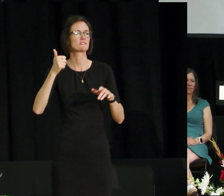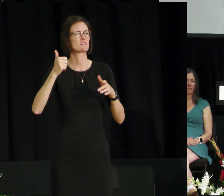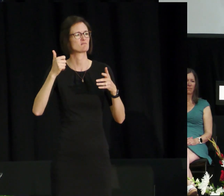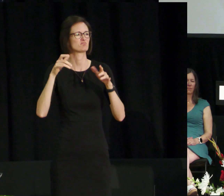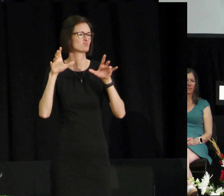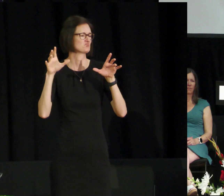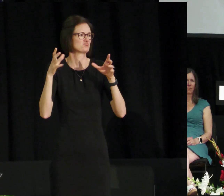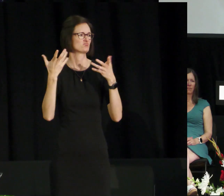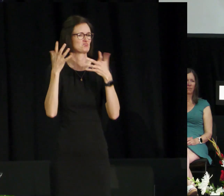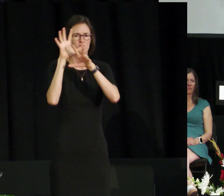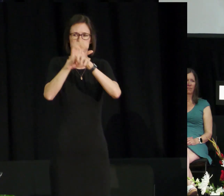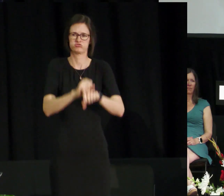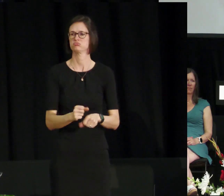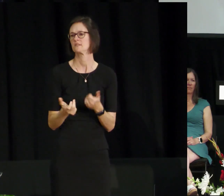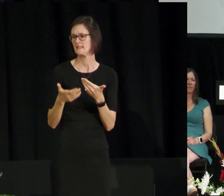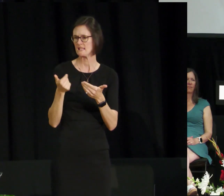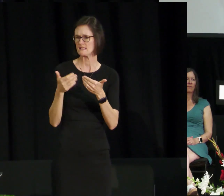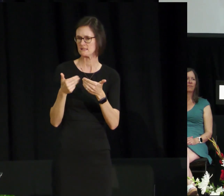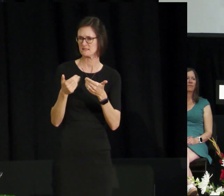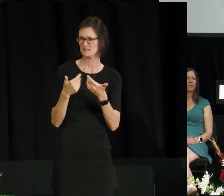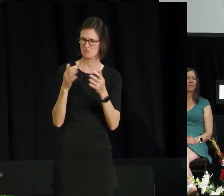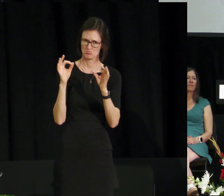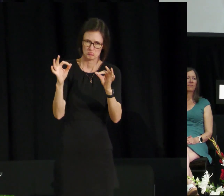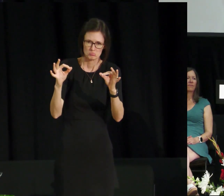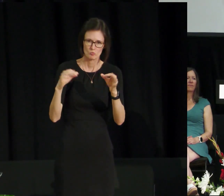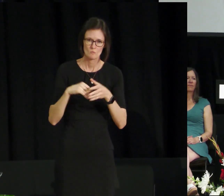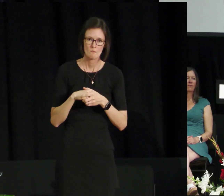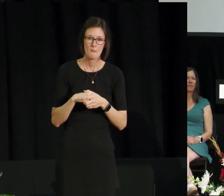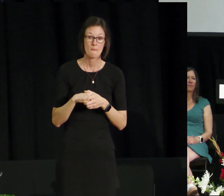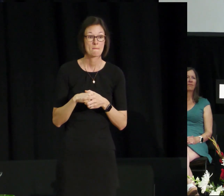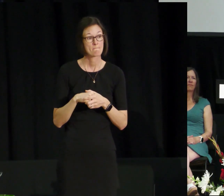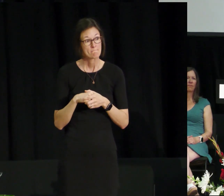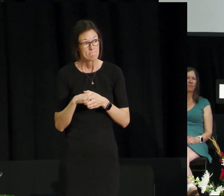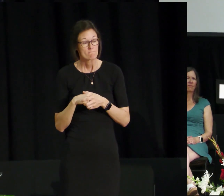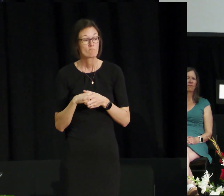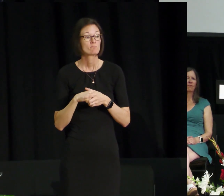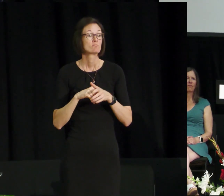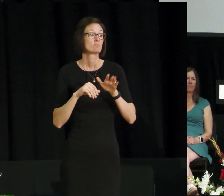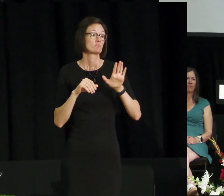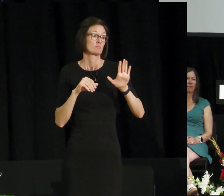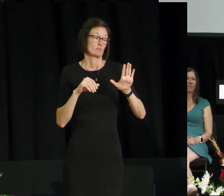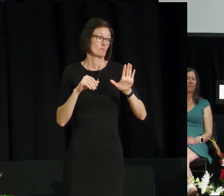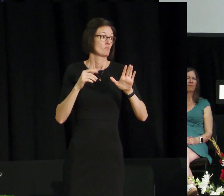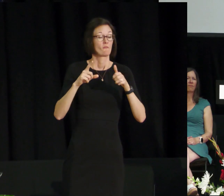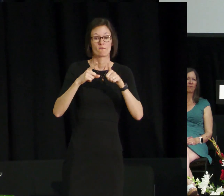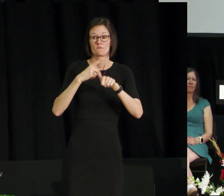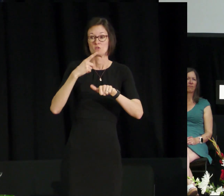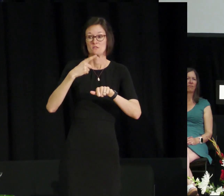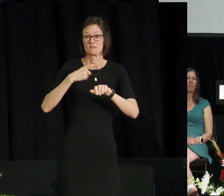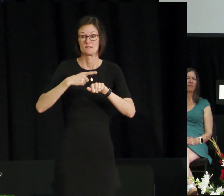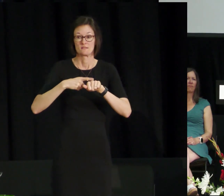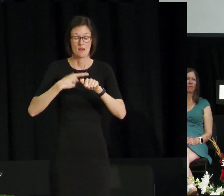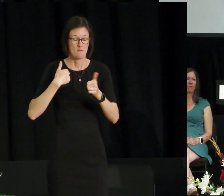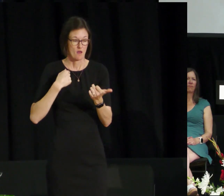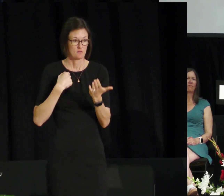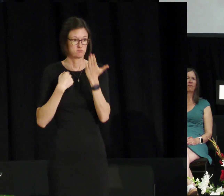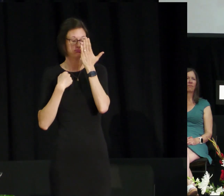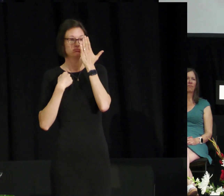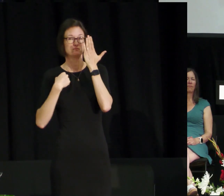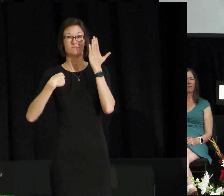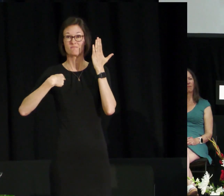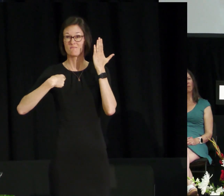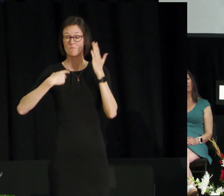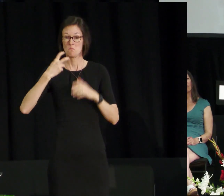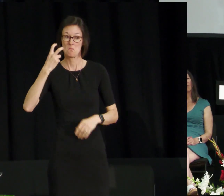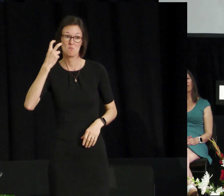And I'm going to say When I first encountered blindness I thought What the heck am I going to do? Because I